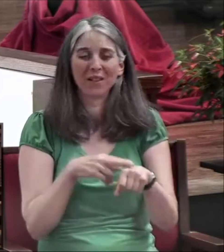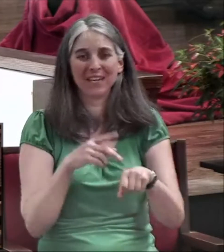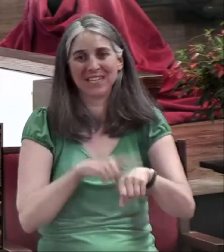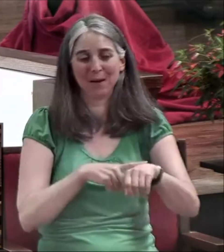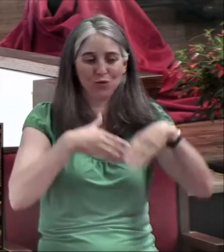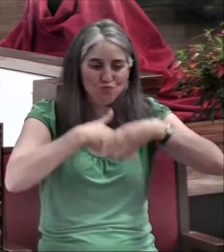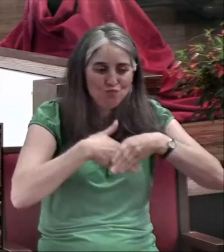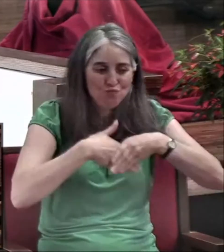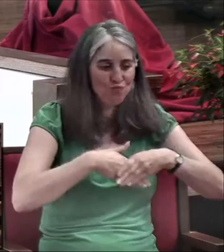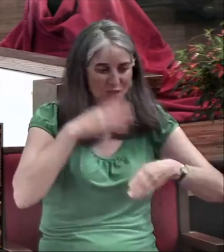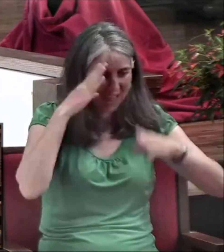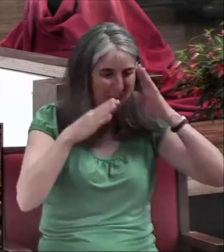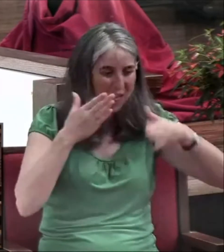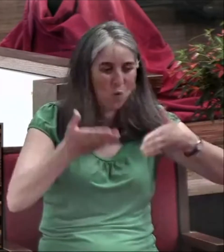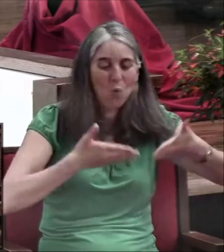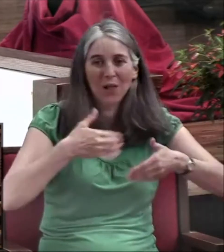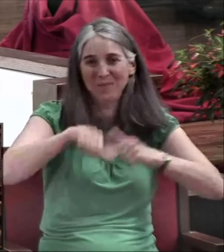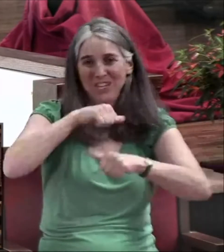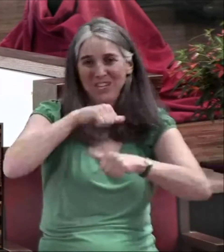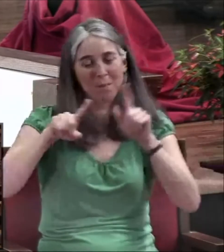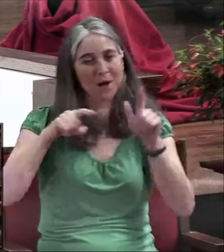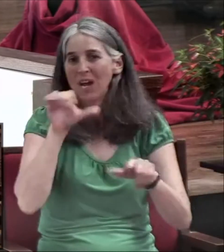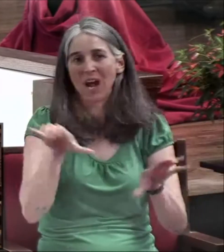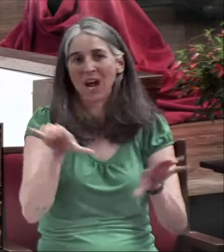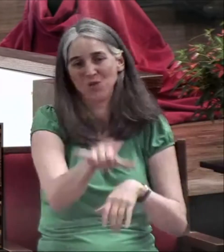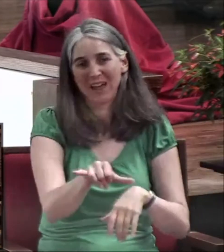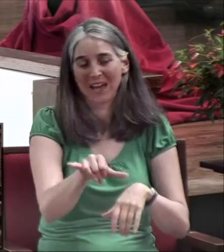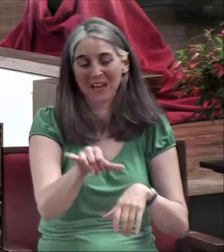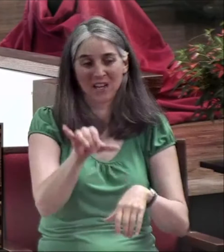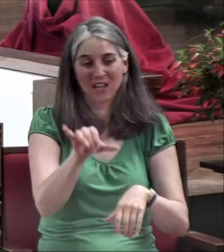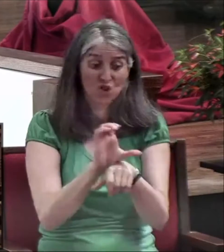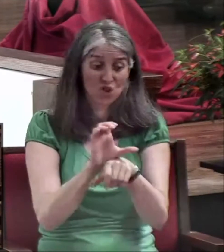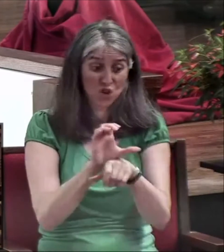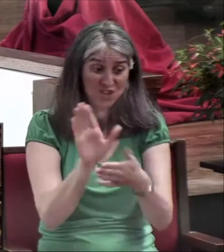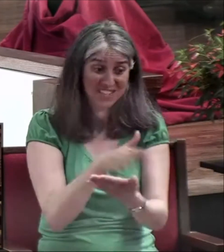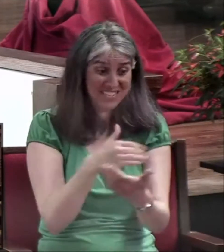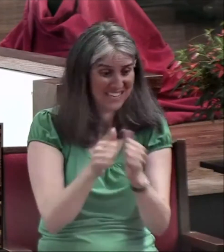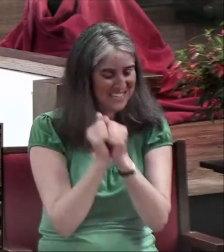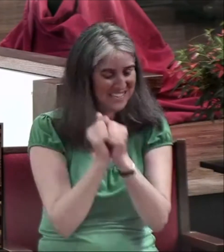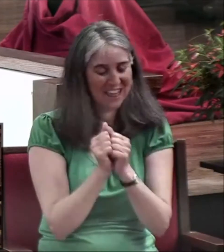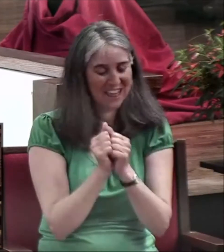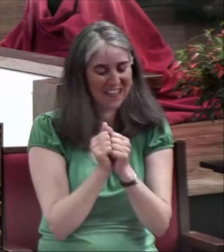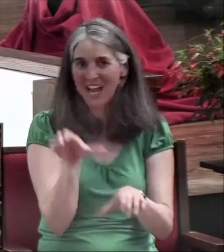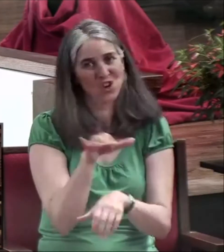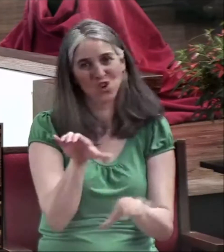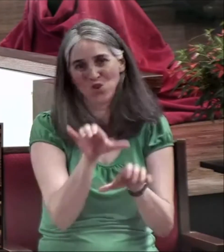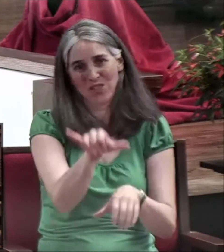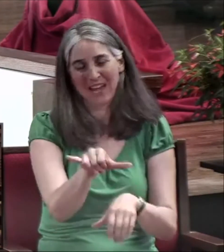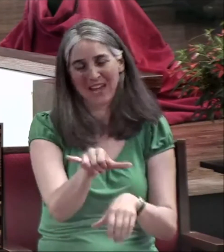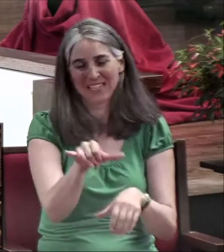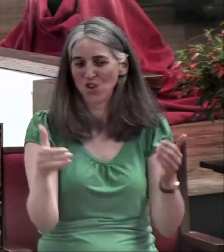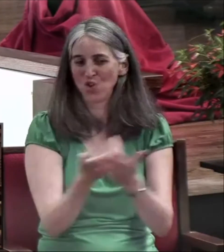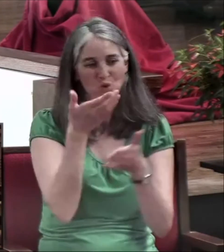And, of course, we do congregational singing, which that we're not doing that either. So it's sort of a new paradigm. And trust